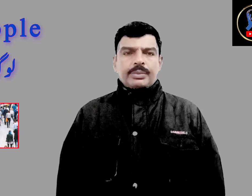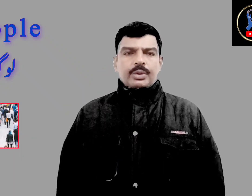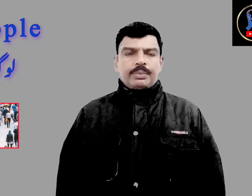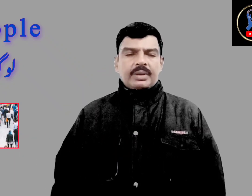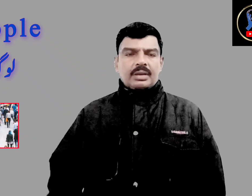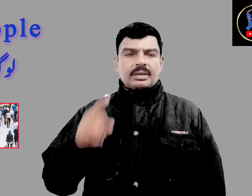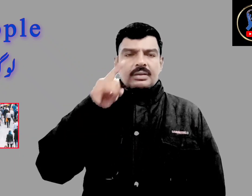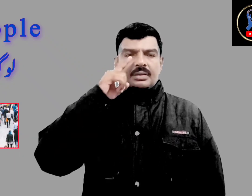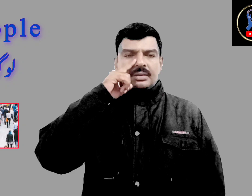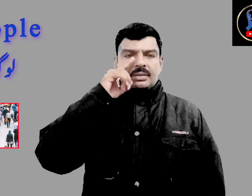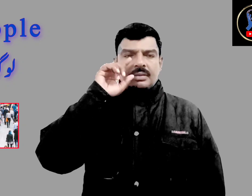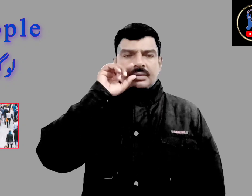pupil,